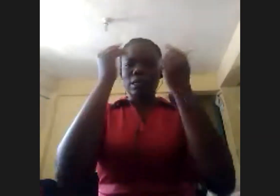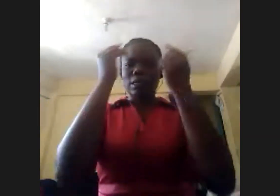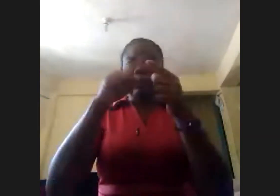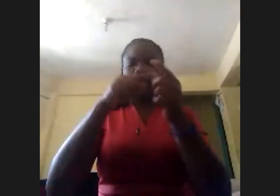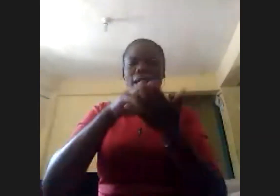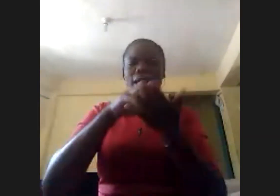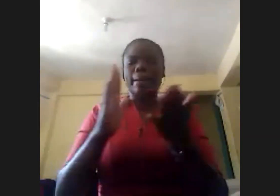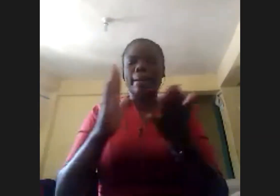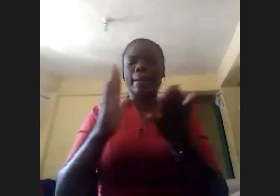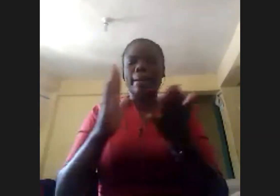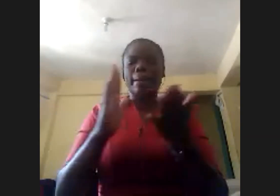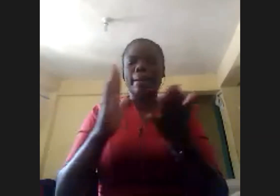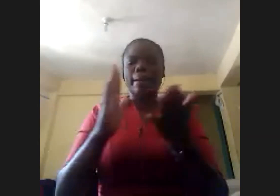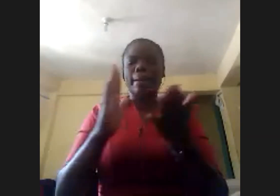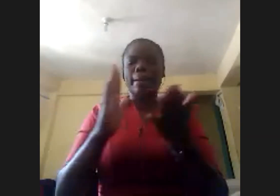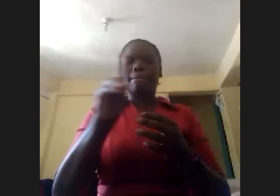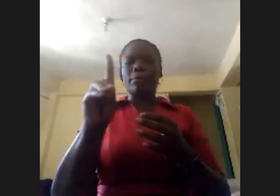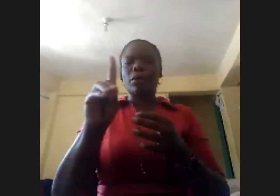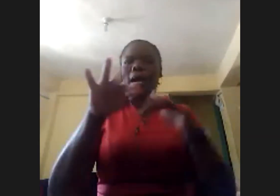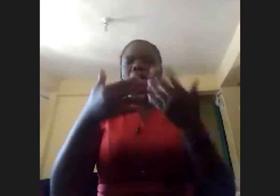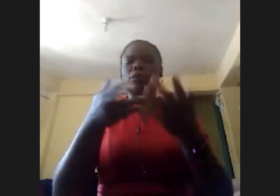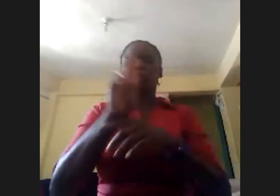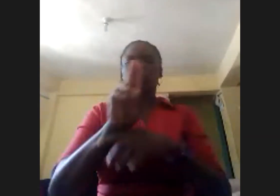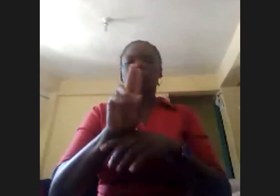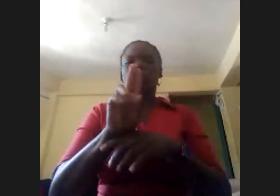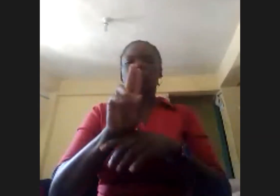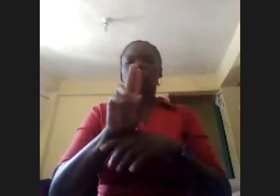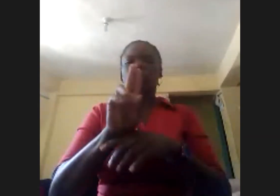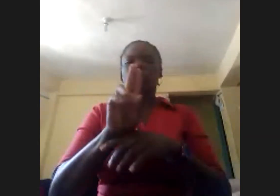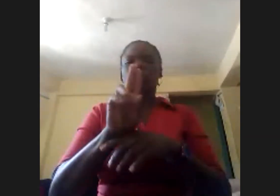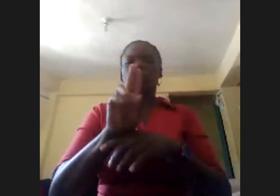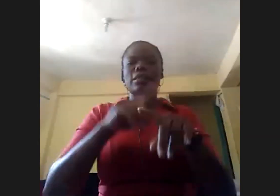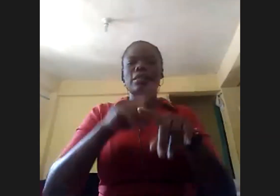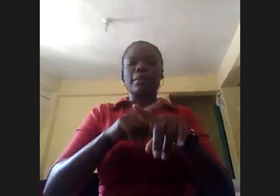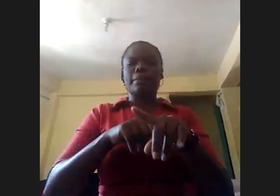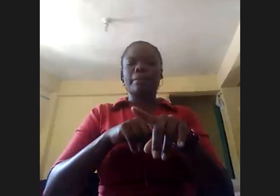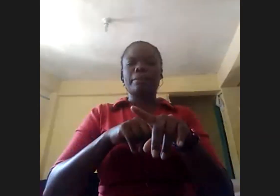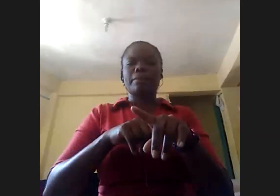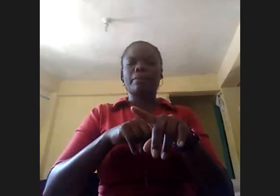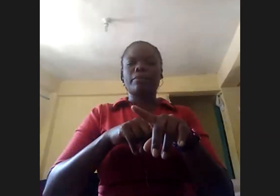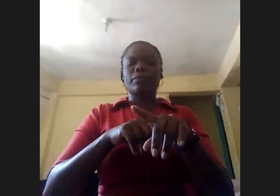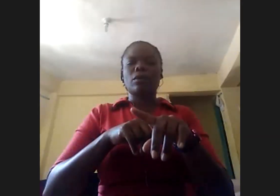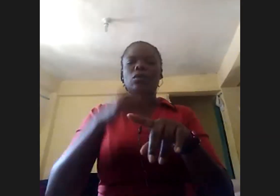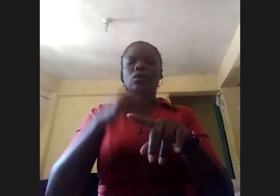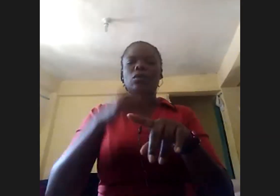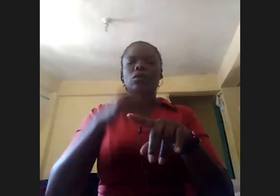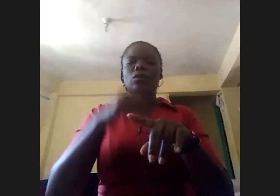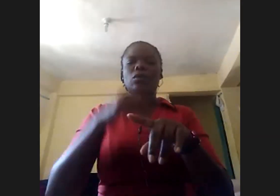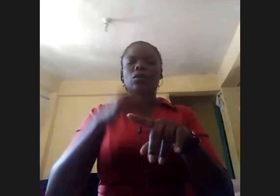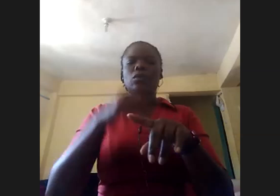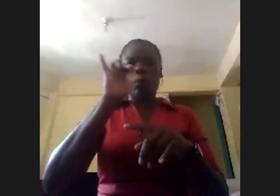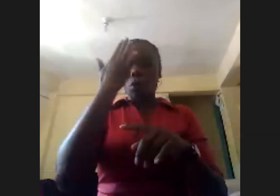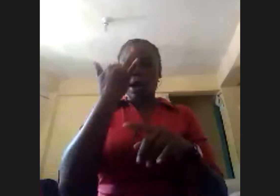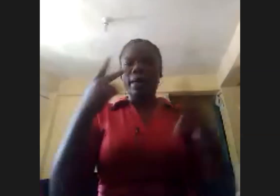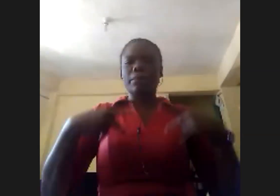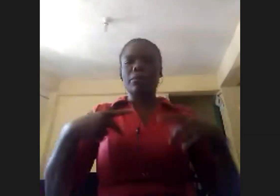question comes, how do we spend our free time? Yeah, so those two reasons as to why many people abuse drugs.